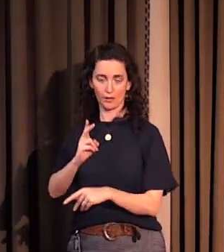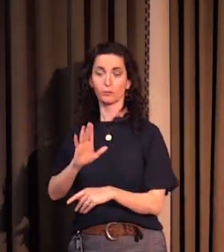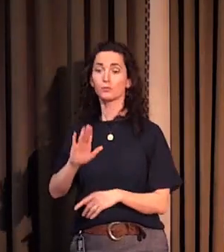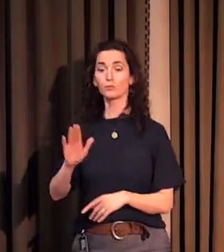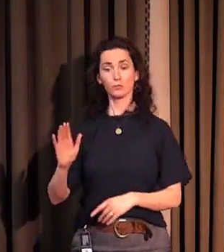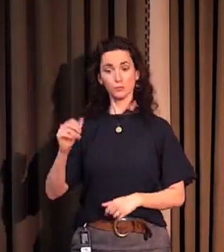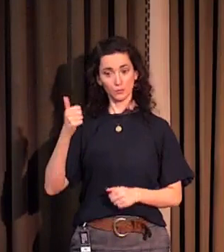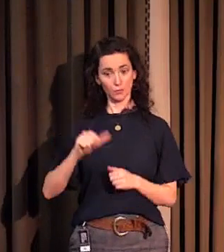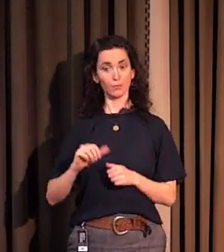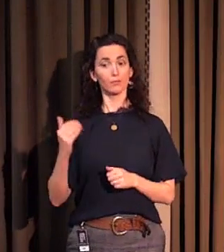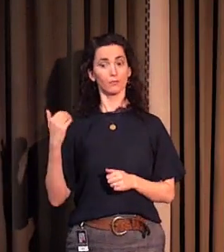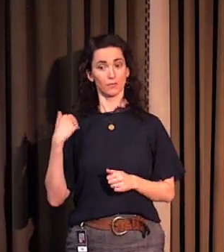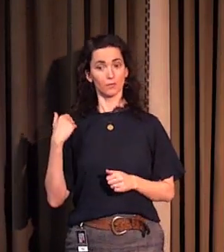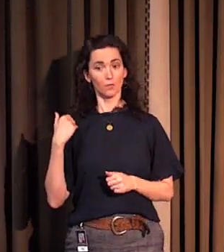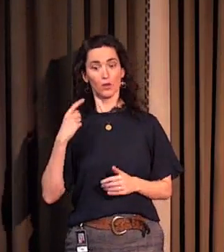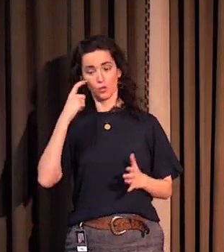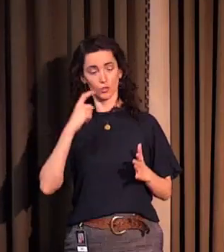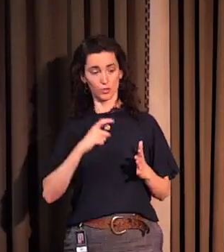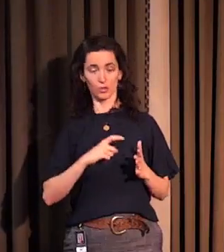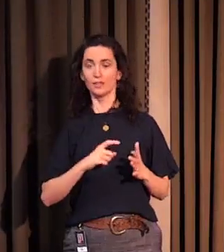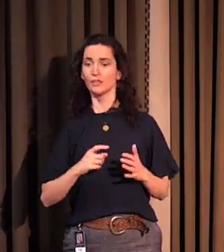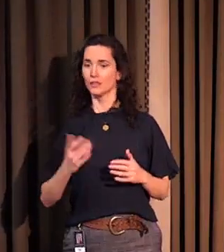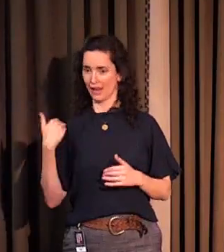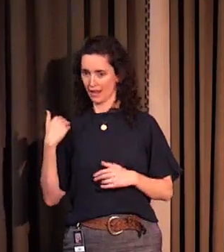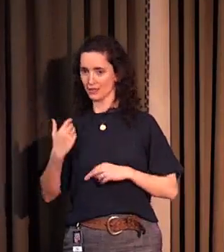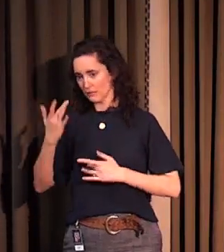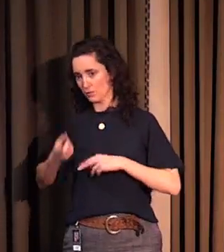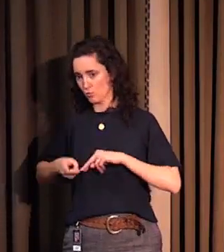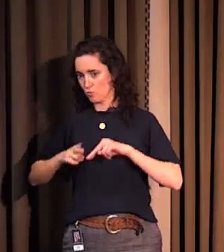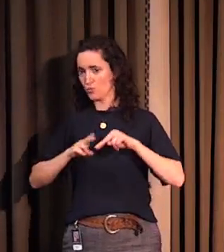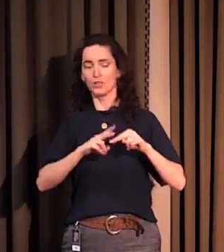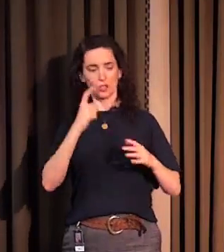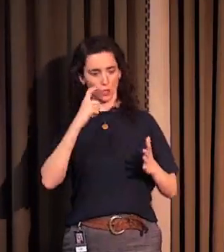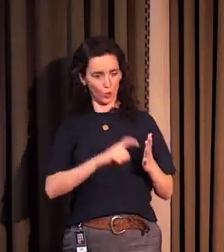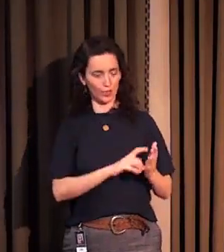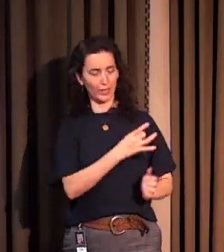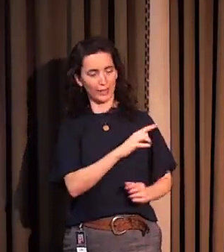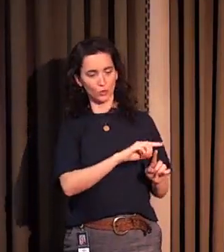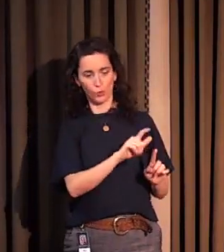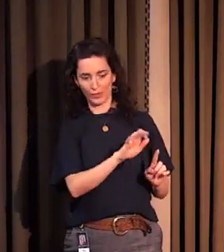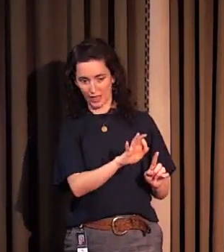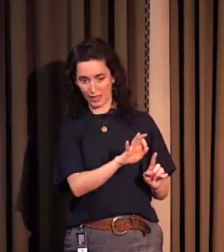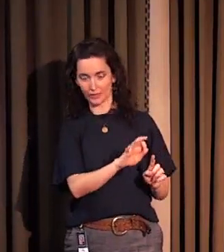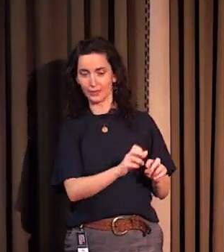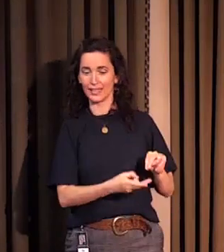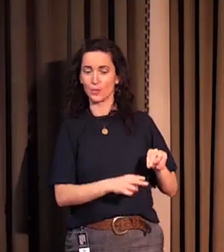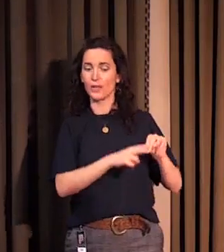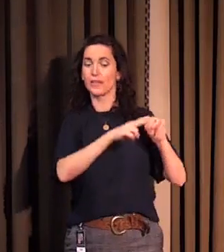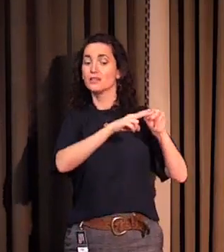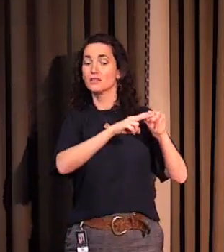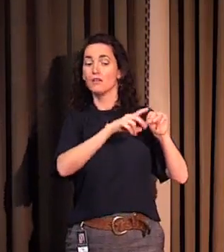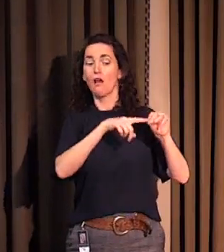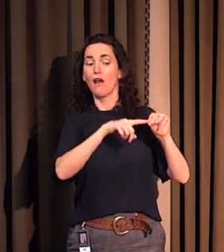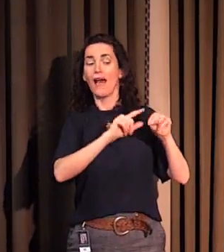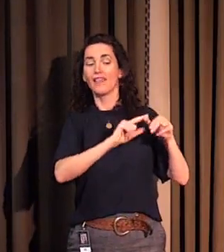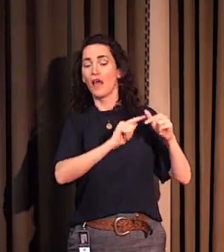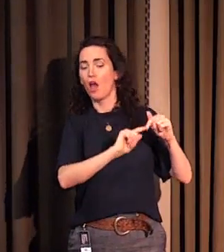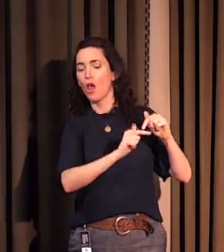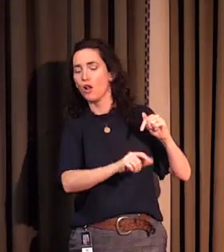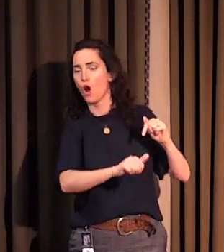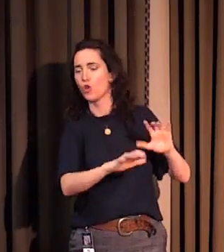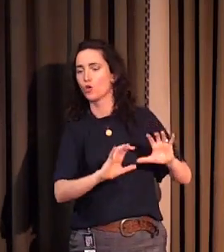an increase, a leading increase in 18 through 29-year-olds, and then that spreads to other age groups, particularly